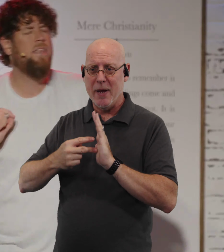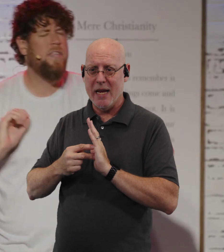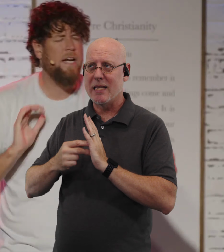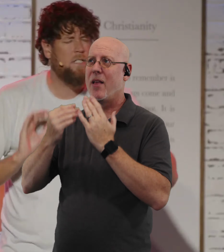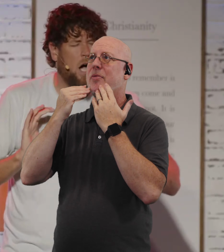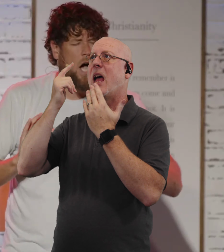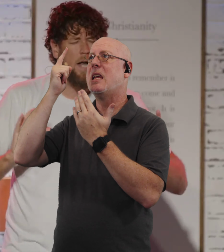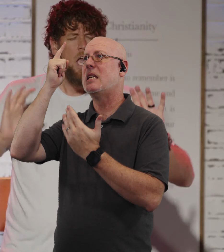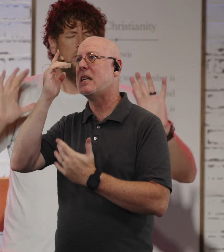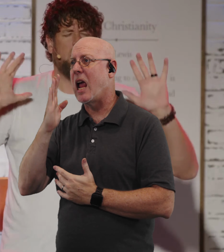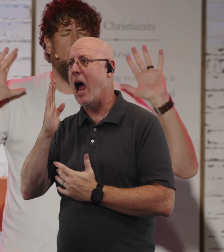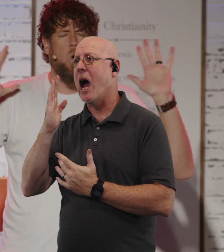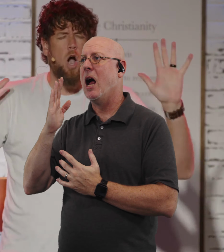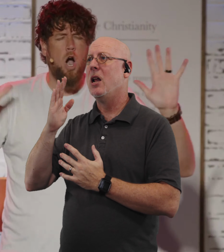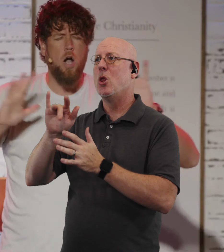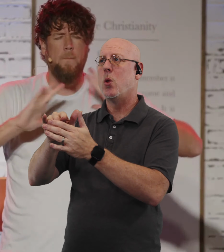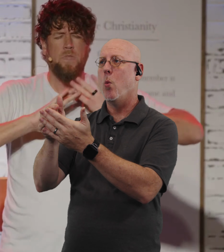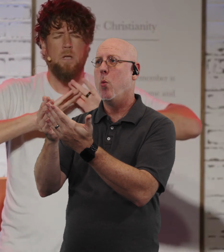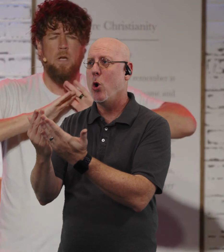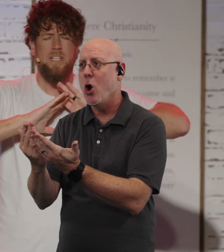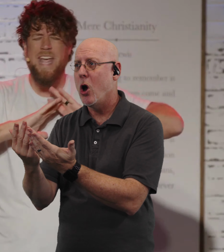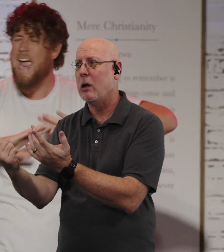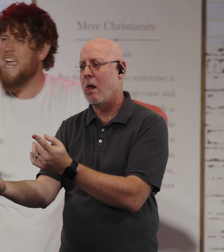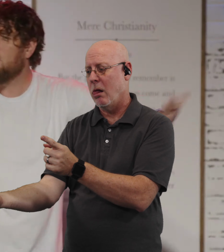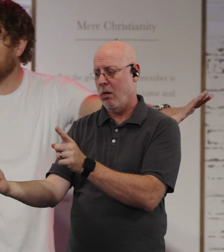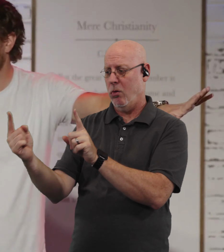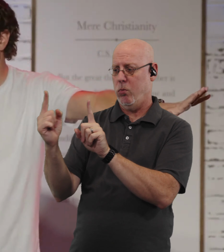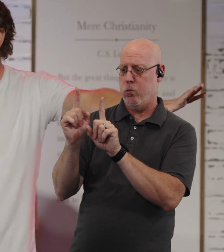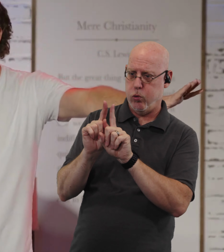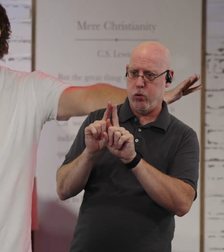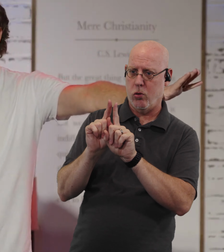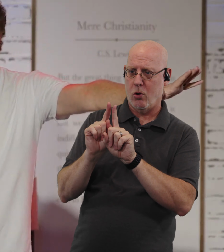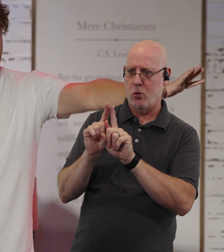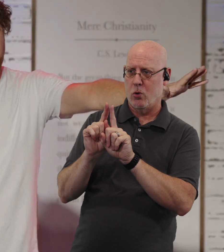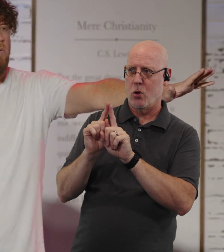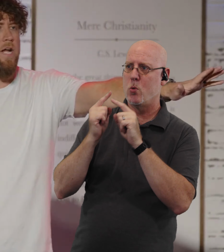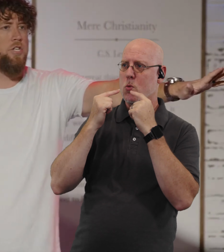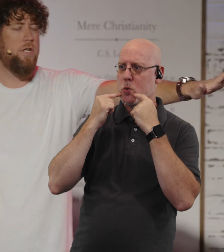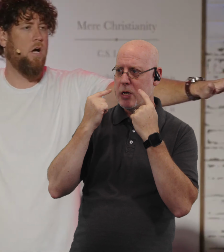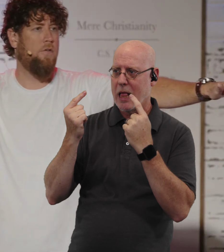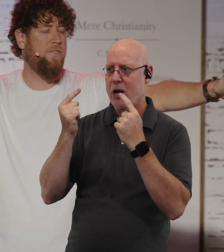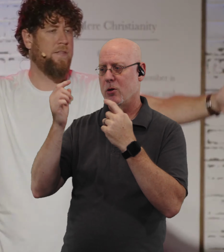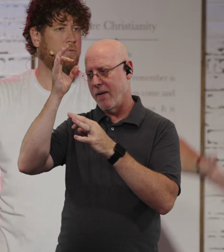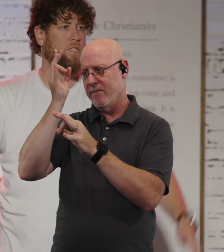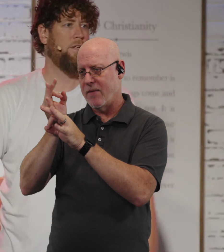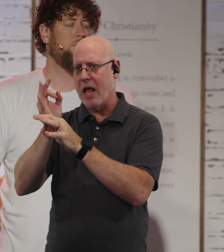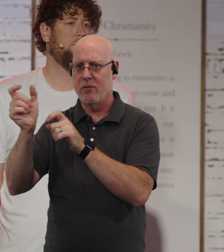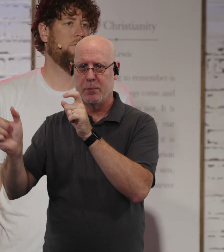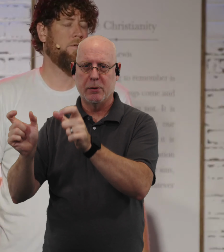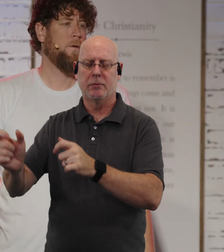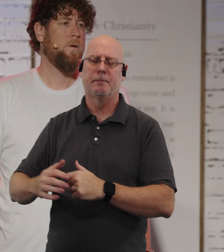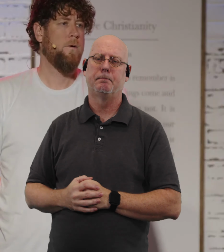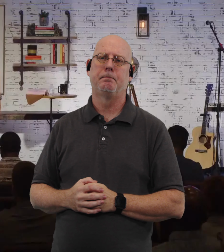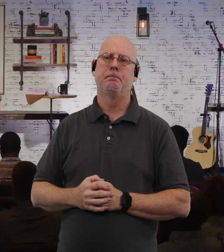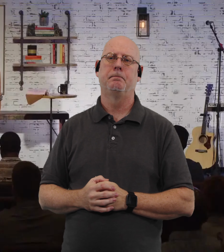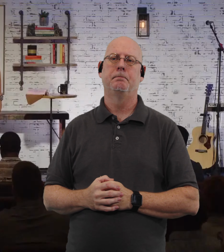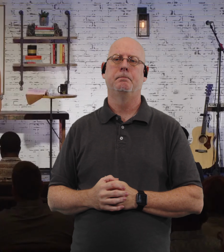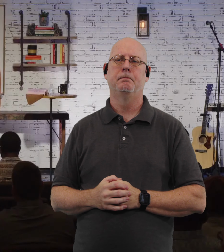means we thank God that the word came along beside through the declaration of faithful saints.